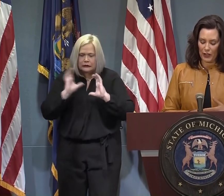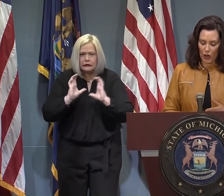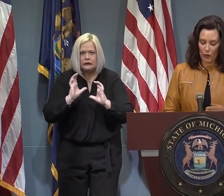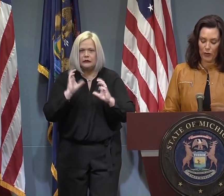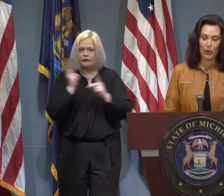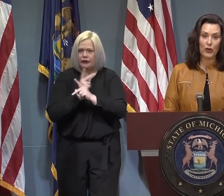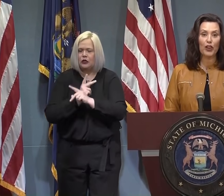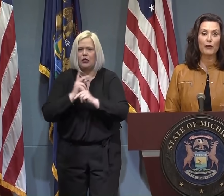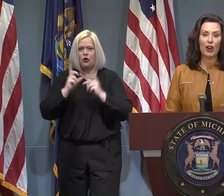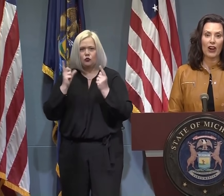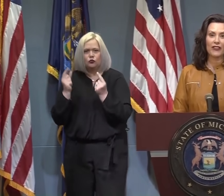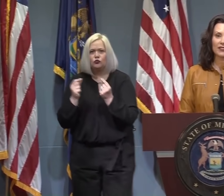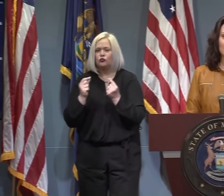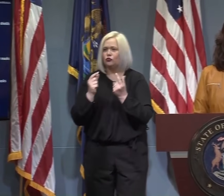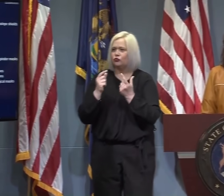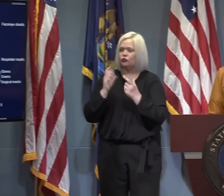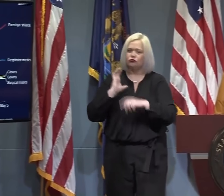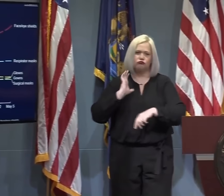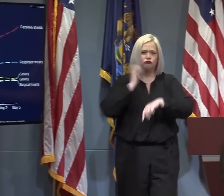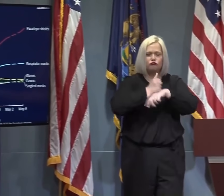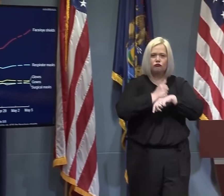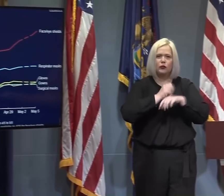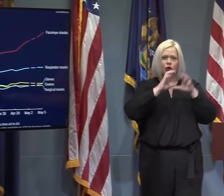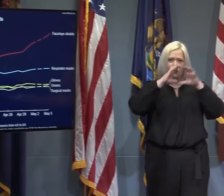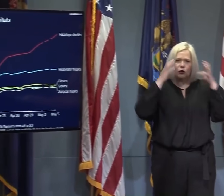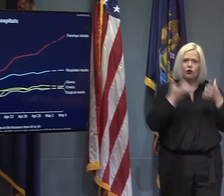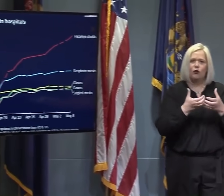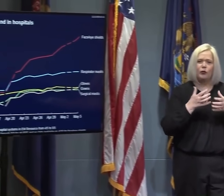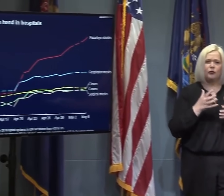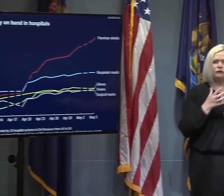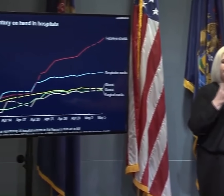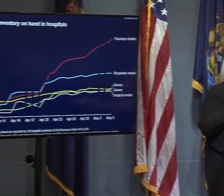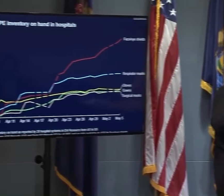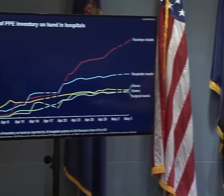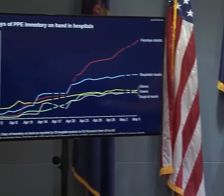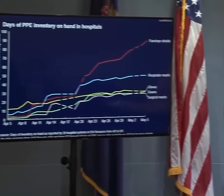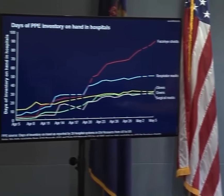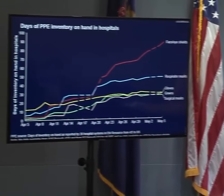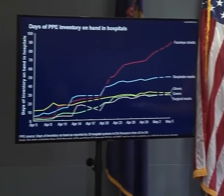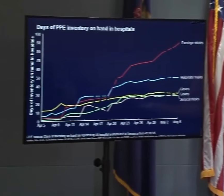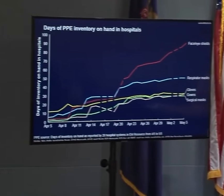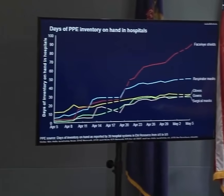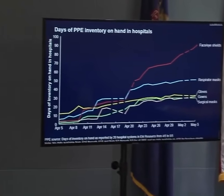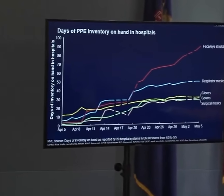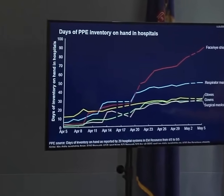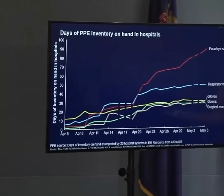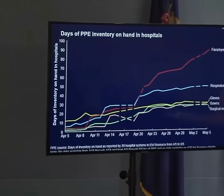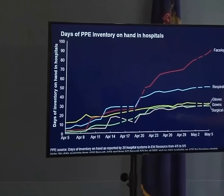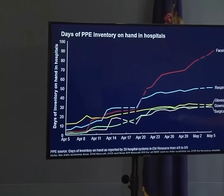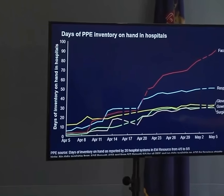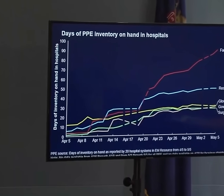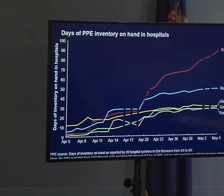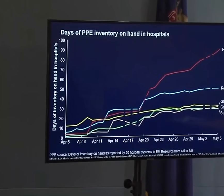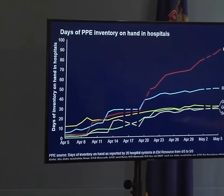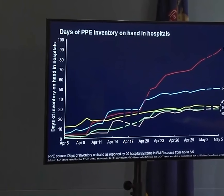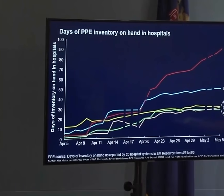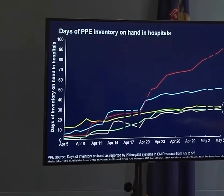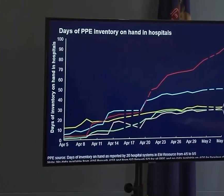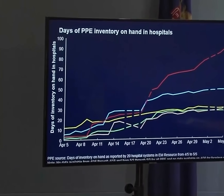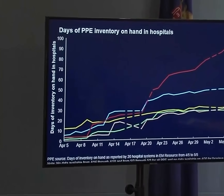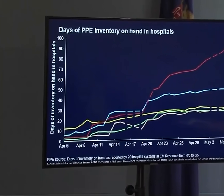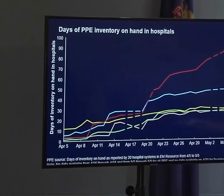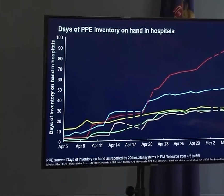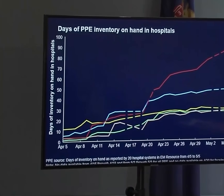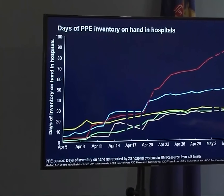up a global procurement office in the State Emergency Operations Center. With the aid of people in the private sector, with the aid